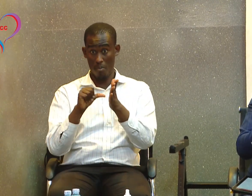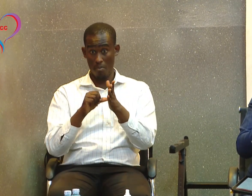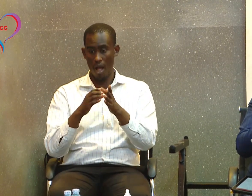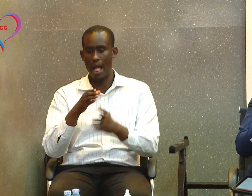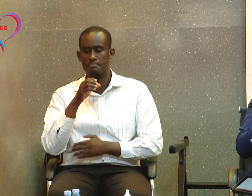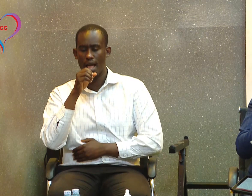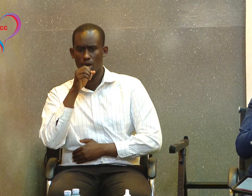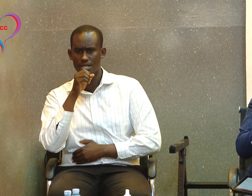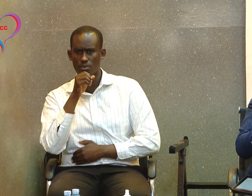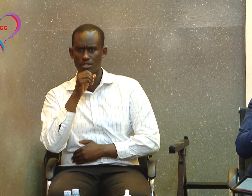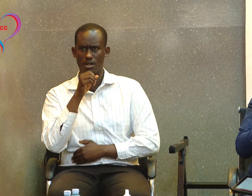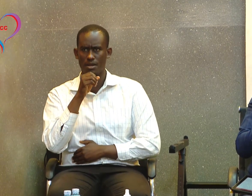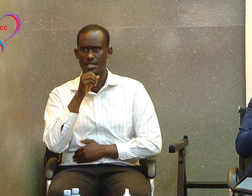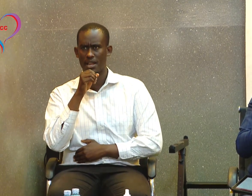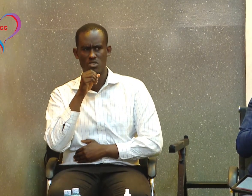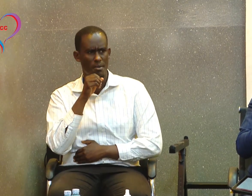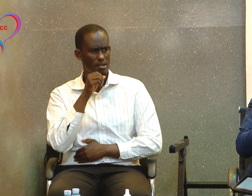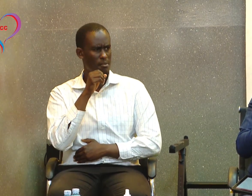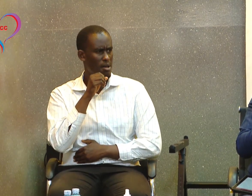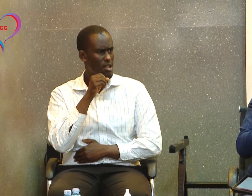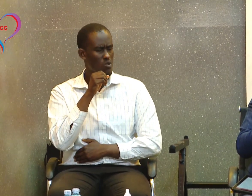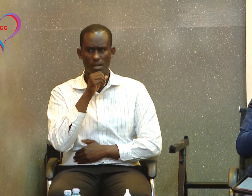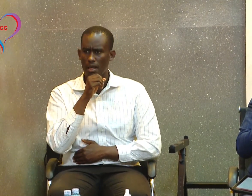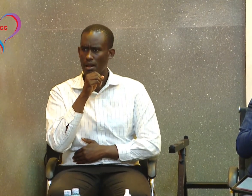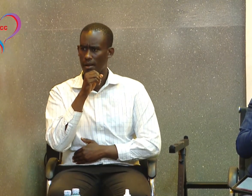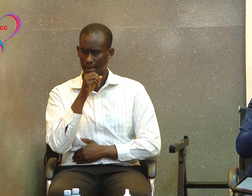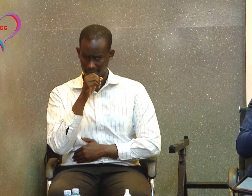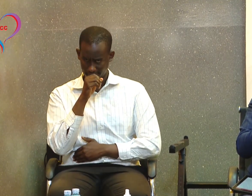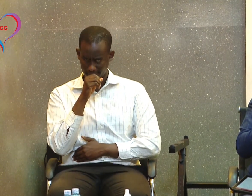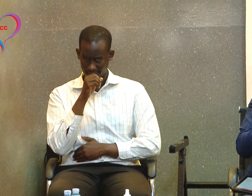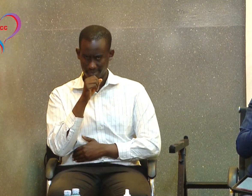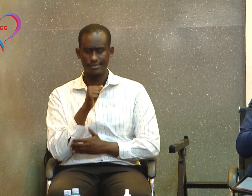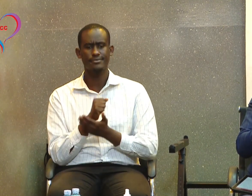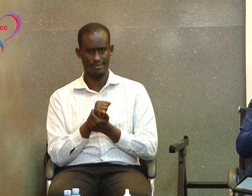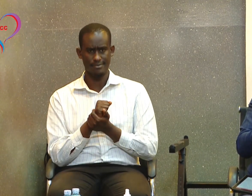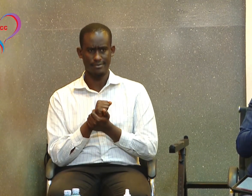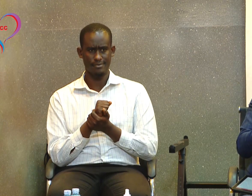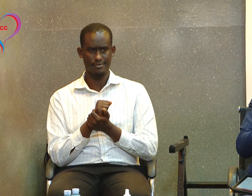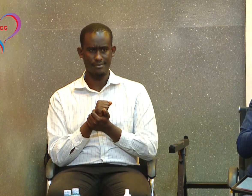just need to go and connect with the